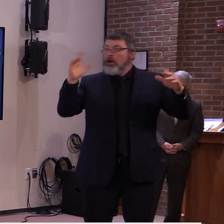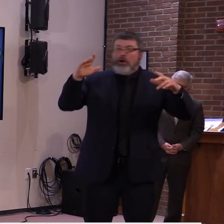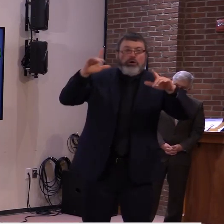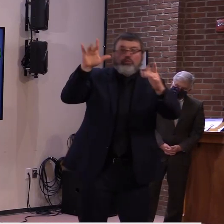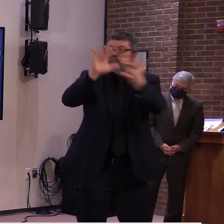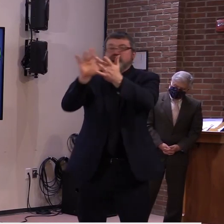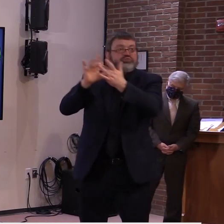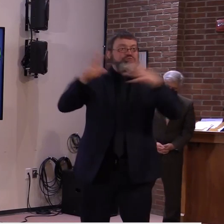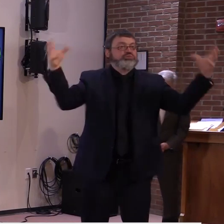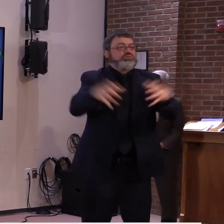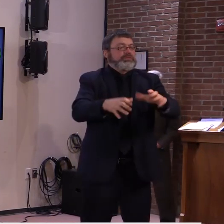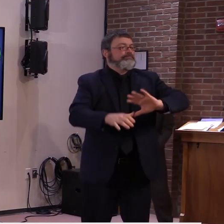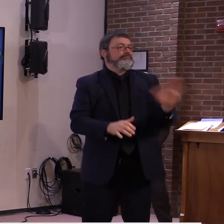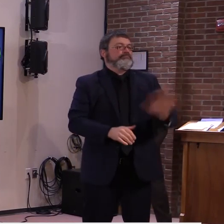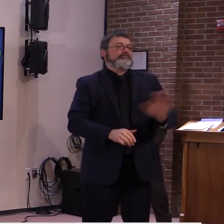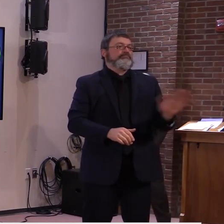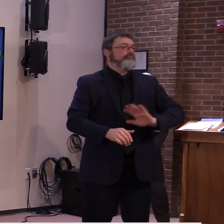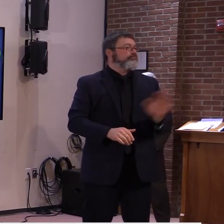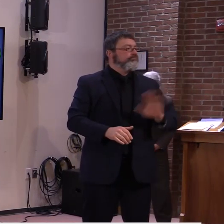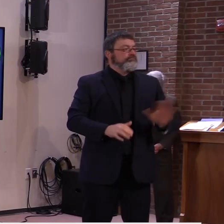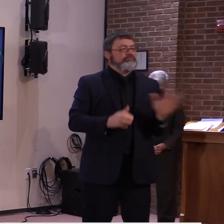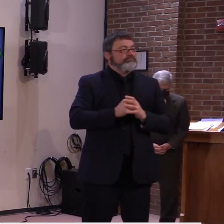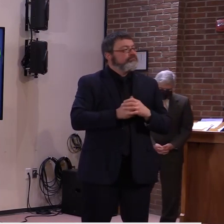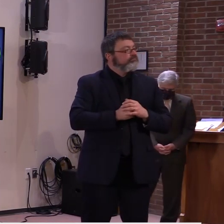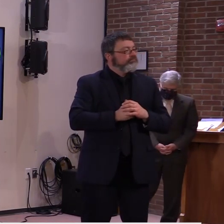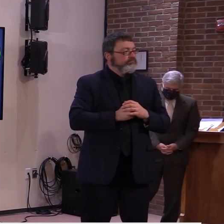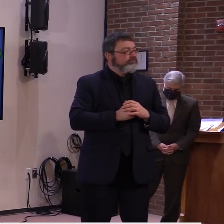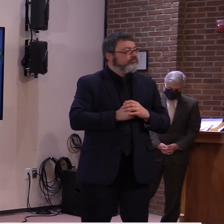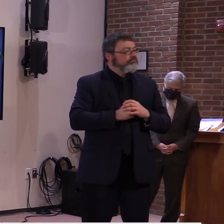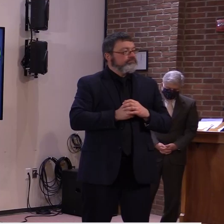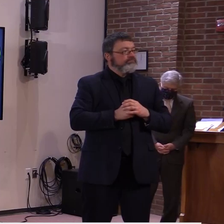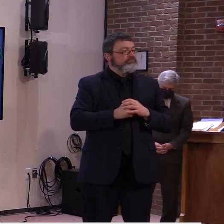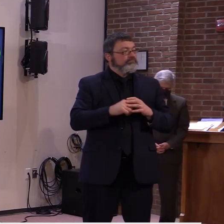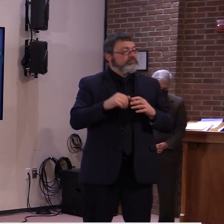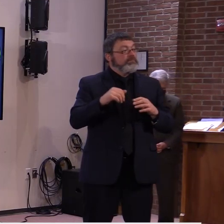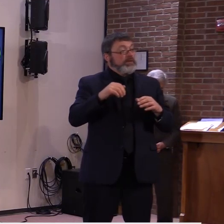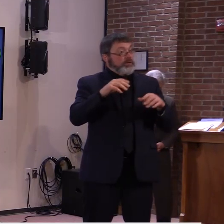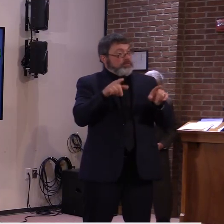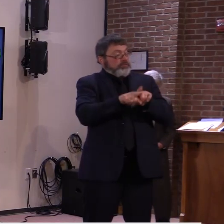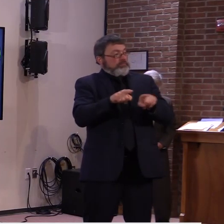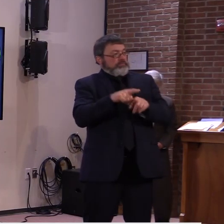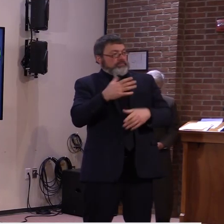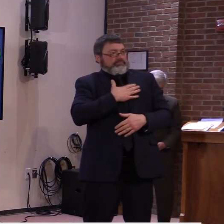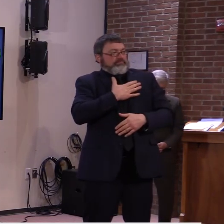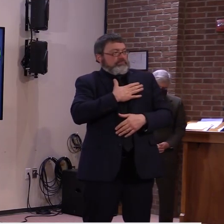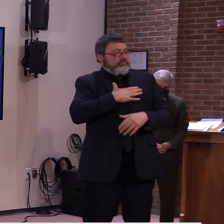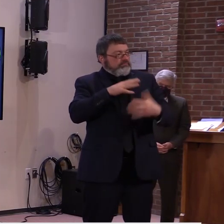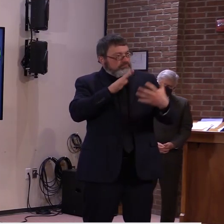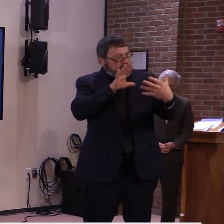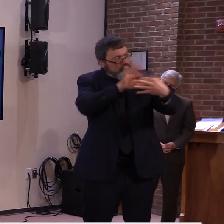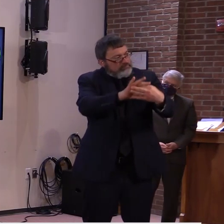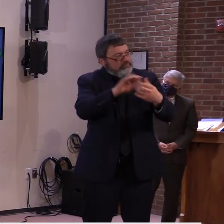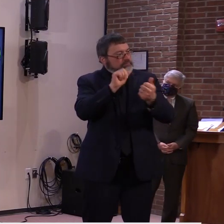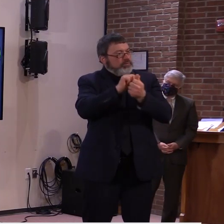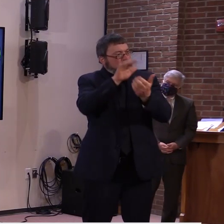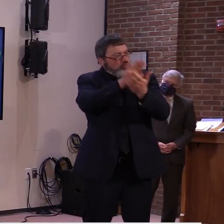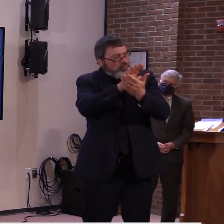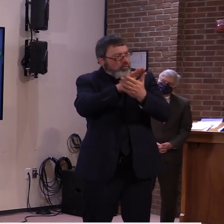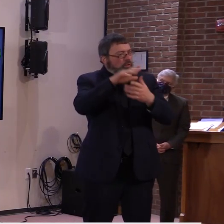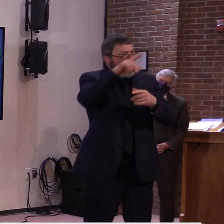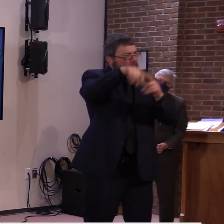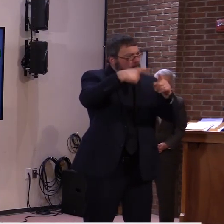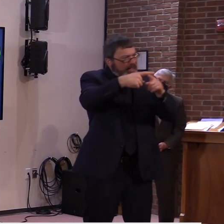We're also working with schools to communicate that this approach towards social gatherings is not just about Thanksgiving. It likely will remain